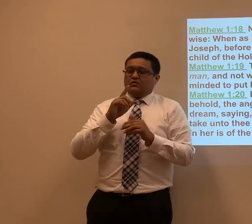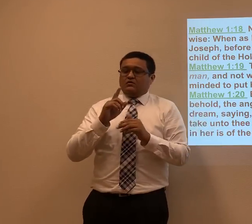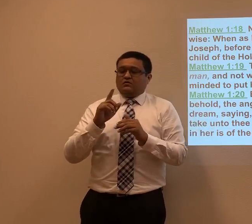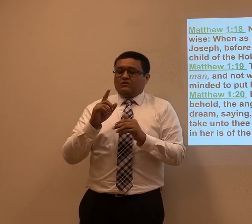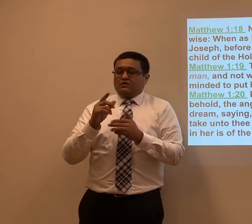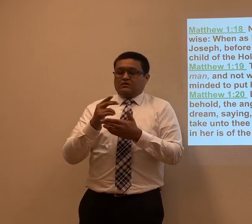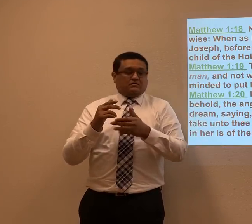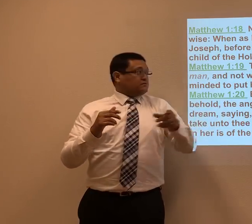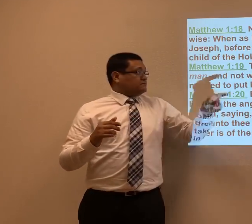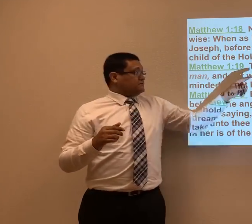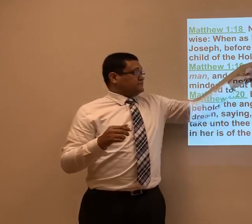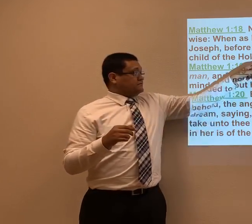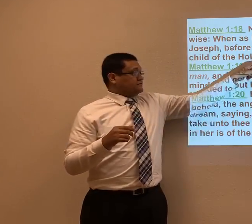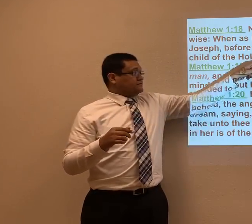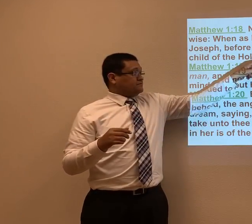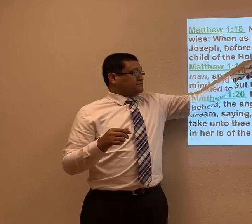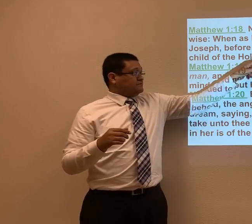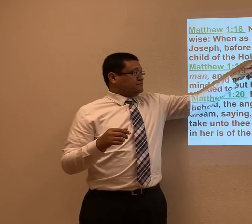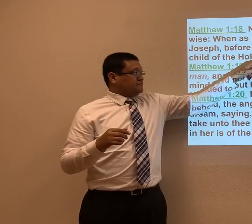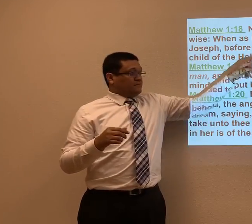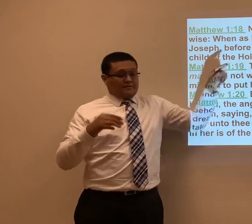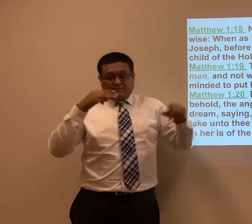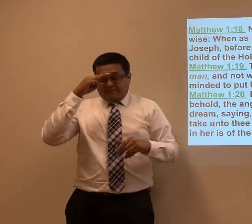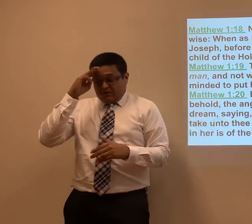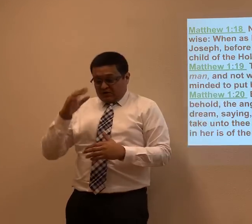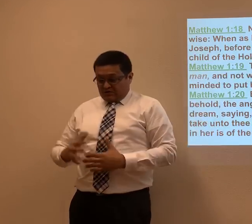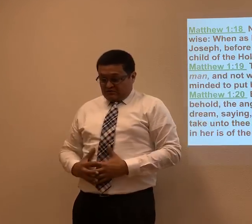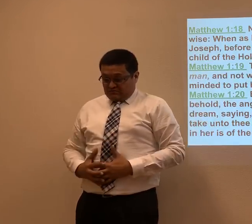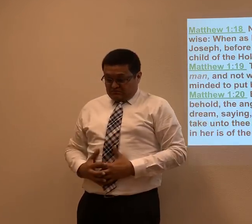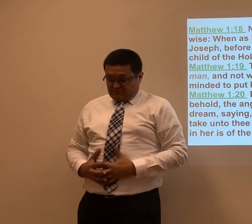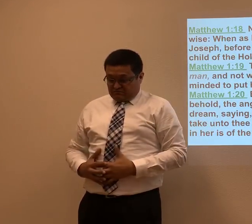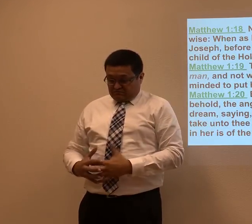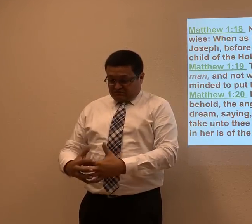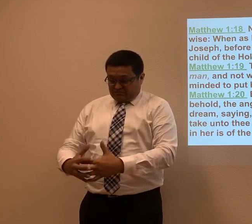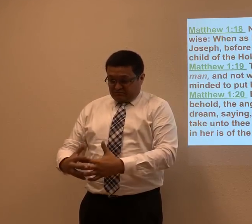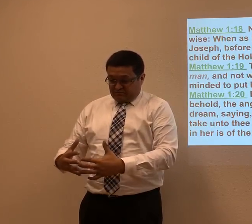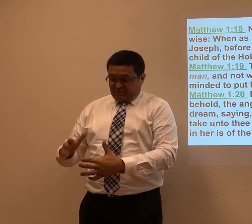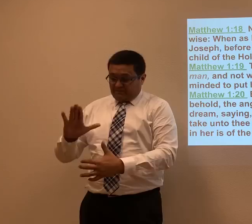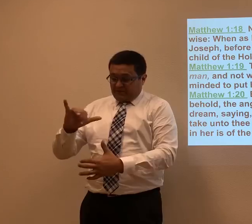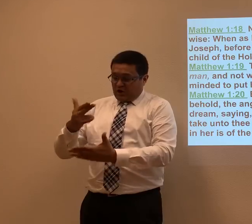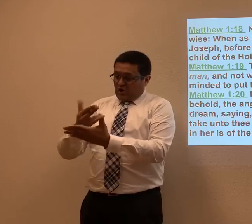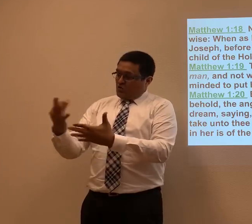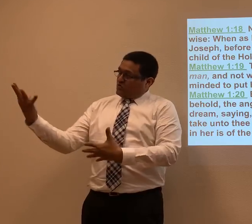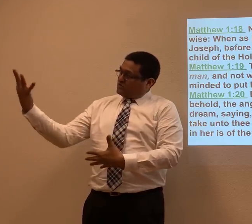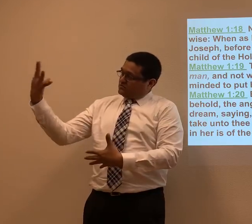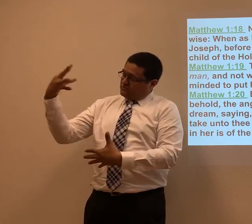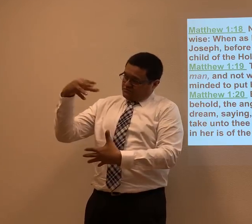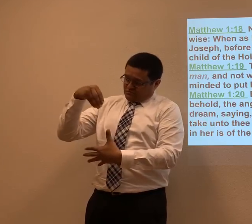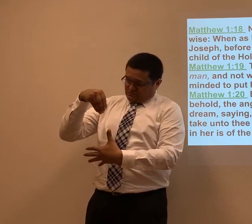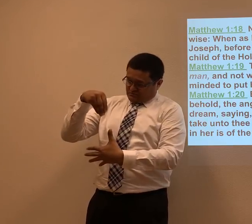with the child. So therefore, Father is the same as Holy Ghost, or interchangeable in this.